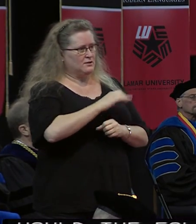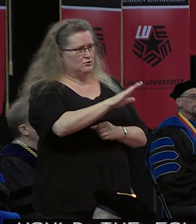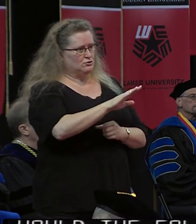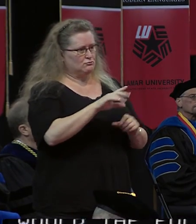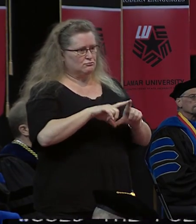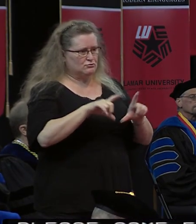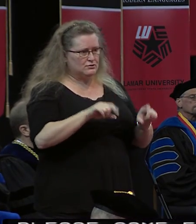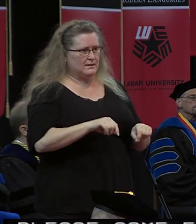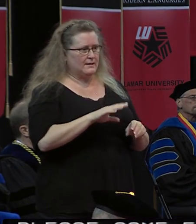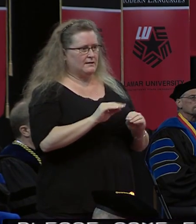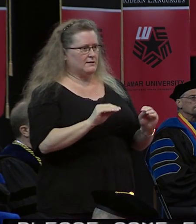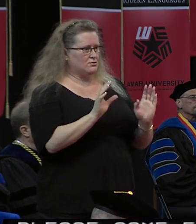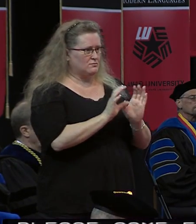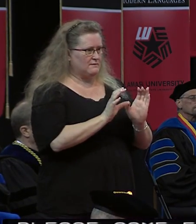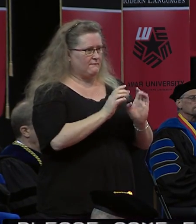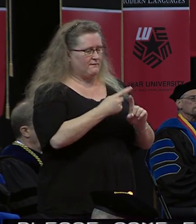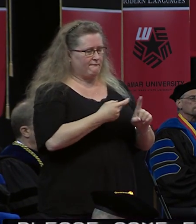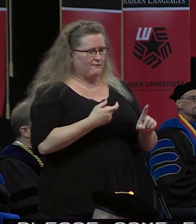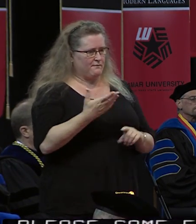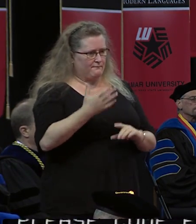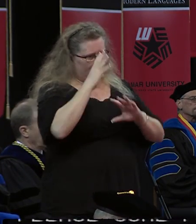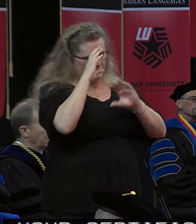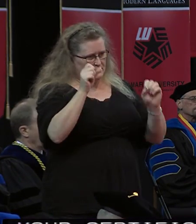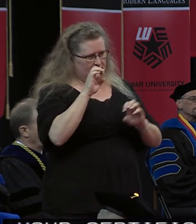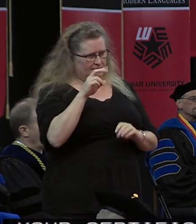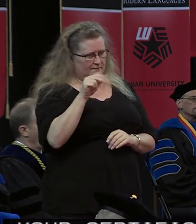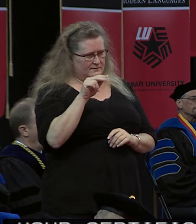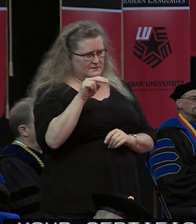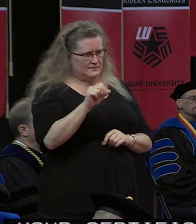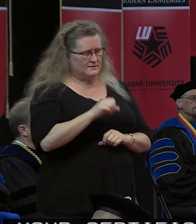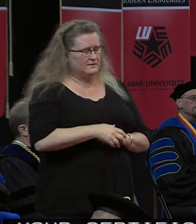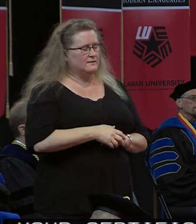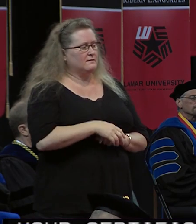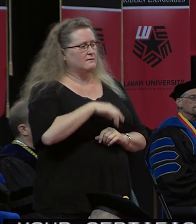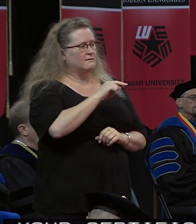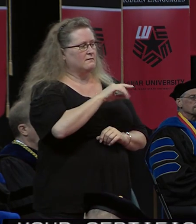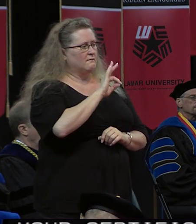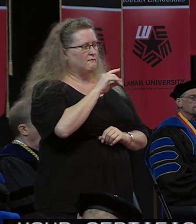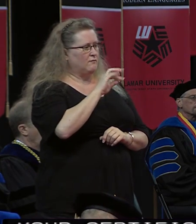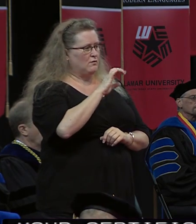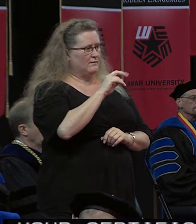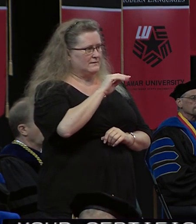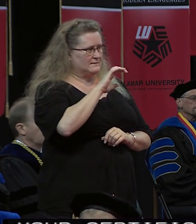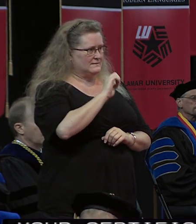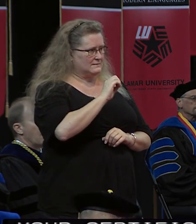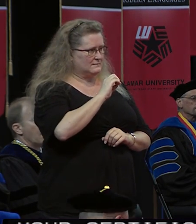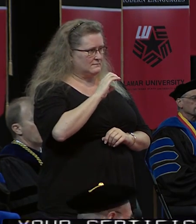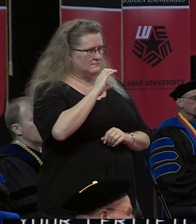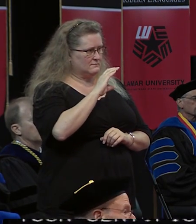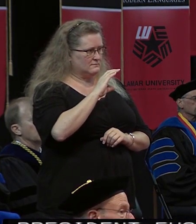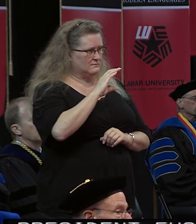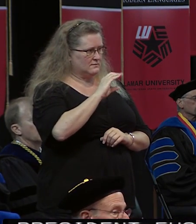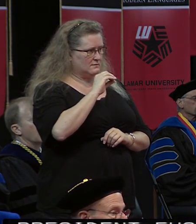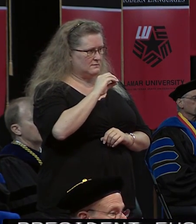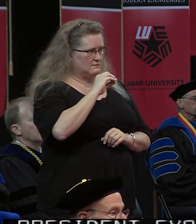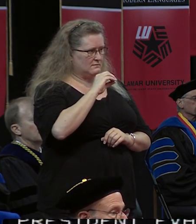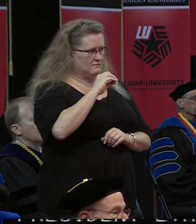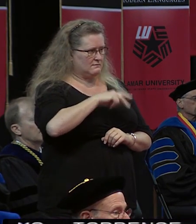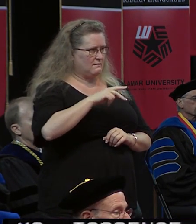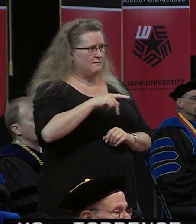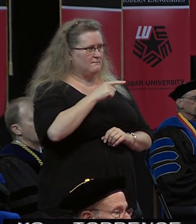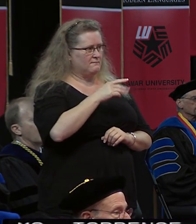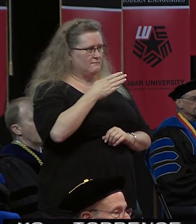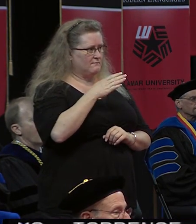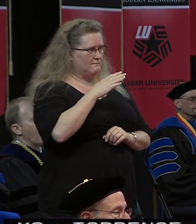and certificate from President Evans? Ms. Torrance Elizabeth Cobb, Bachelor of Arts in Modern